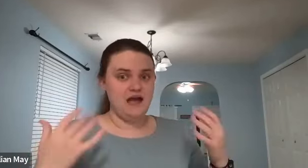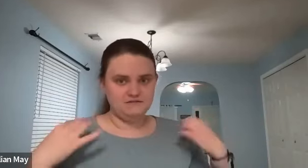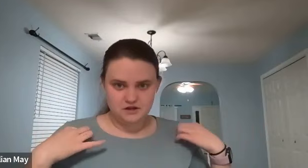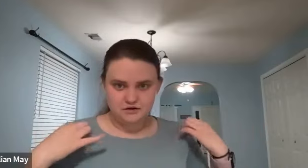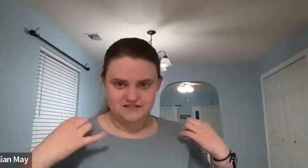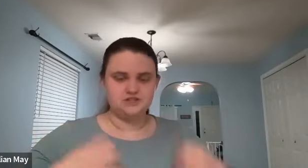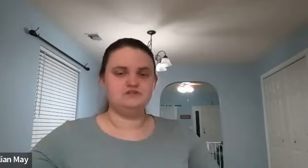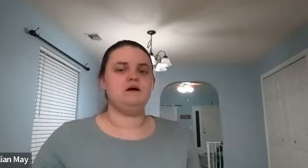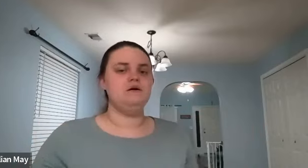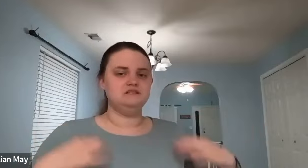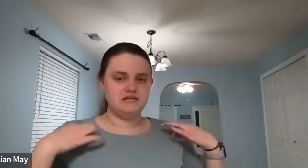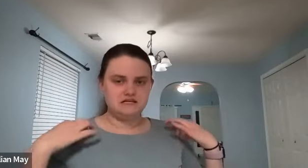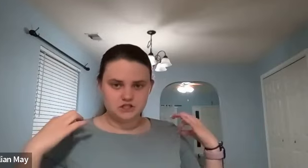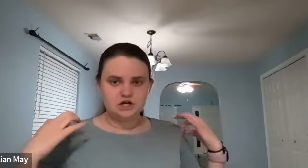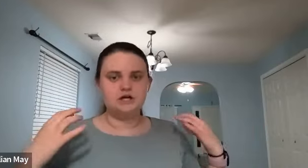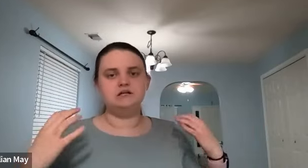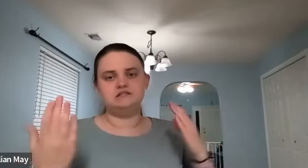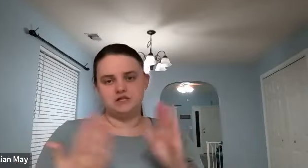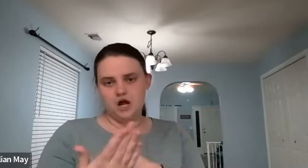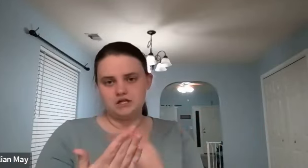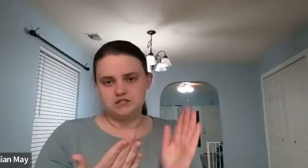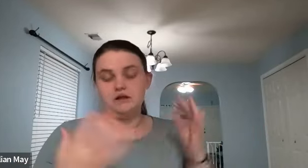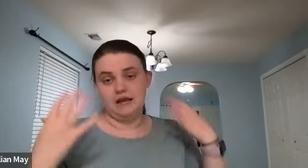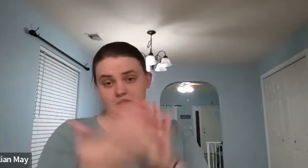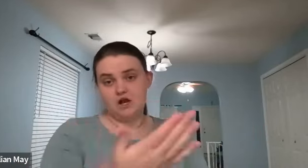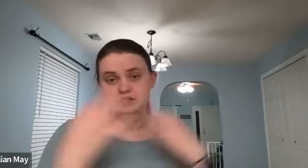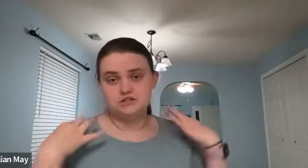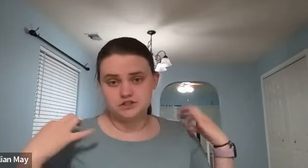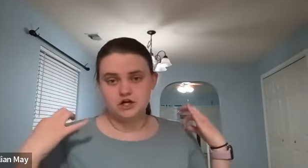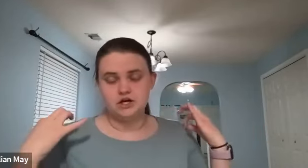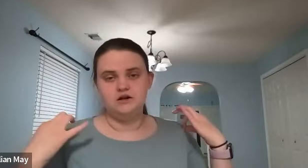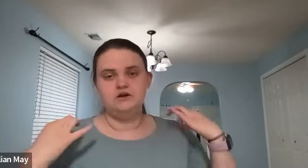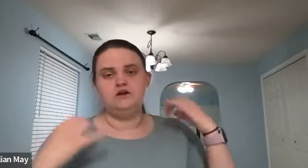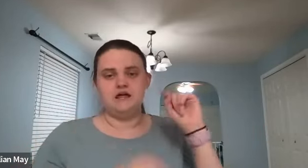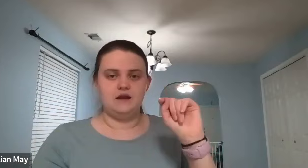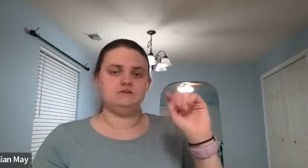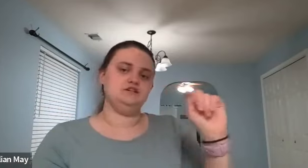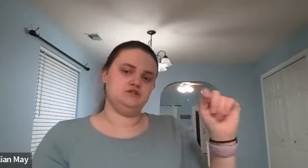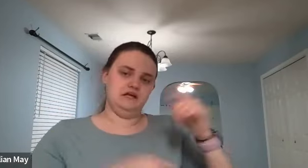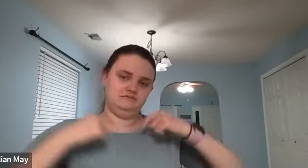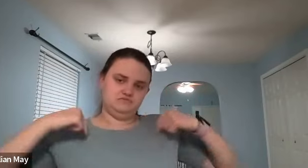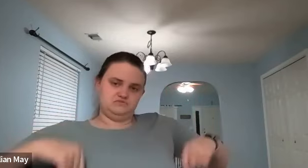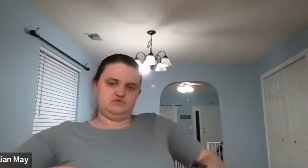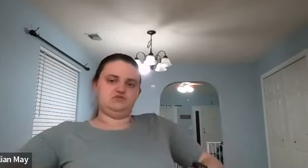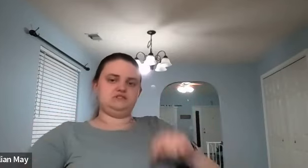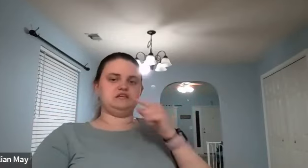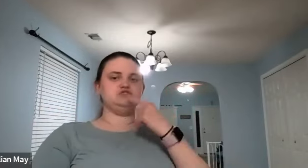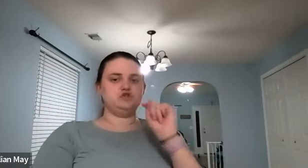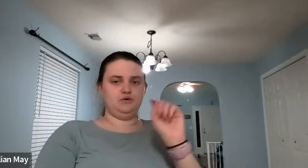have a Toto t-shirt. So I would say shirt, concert, like I'd be like concert shirt. And then I would say like, it says